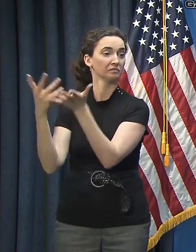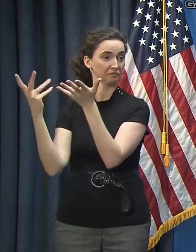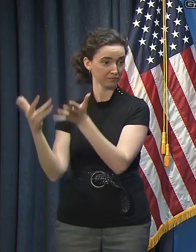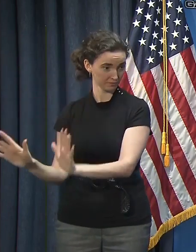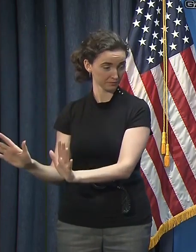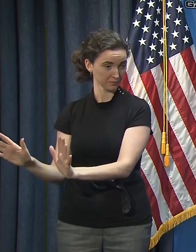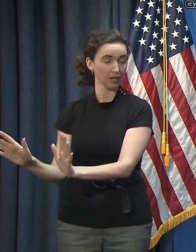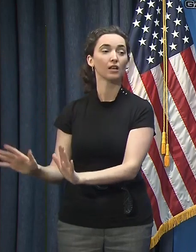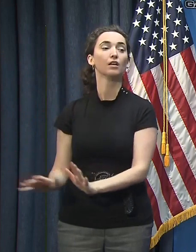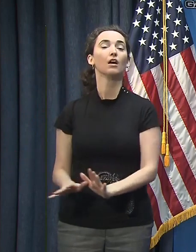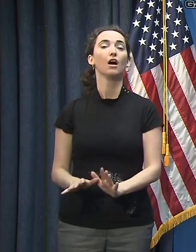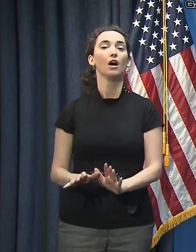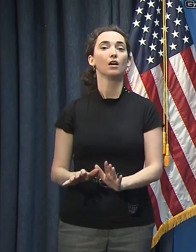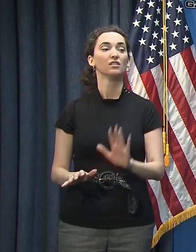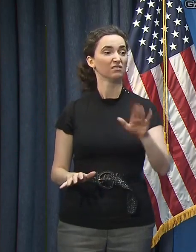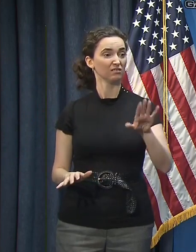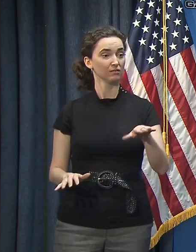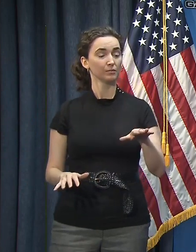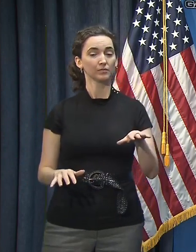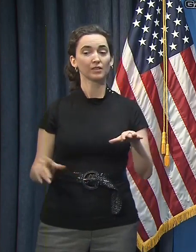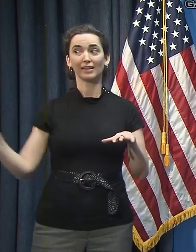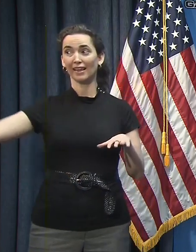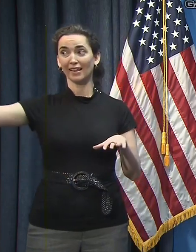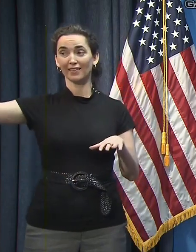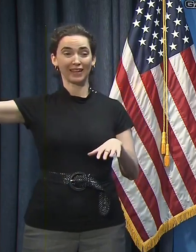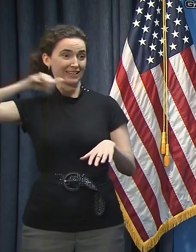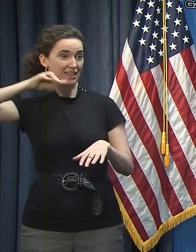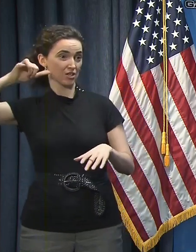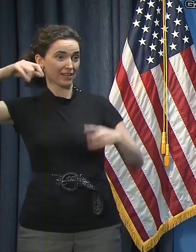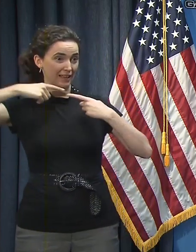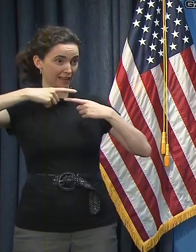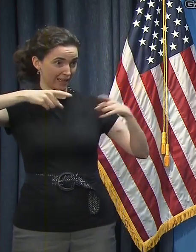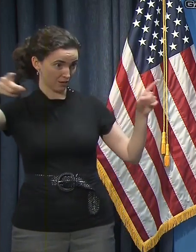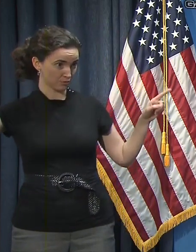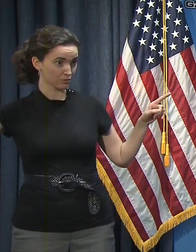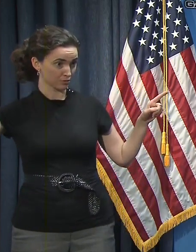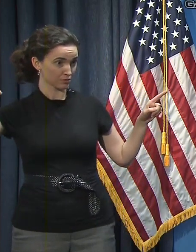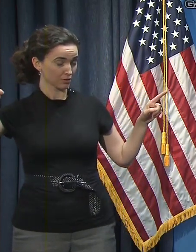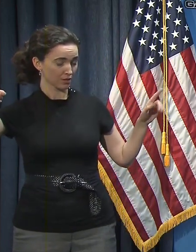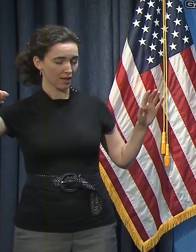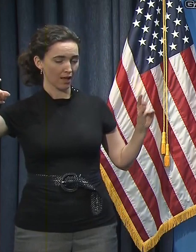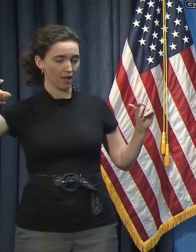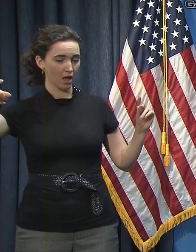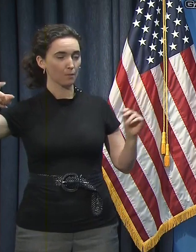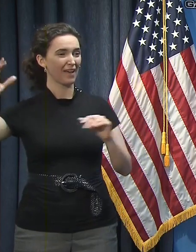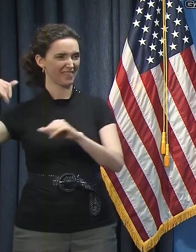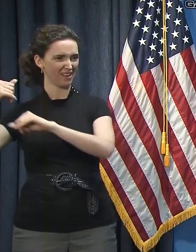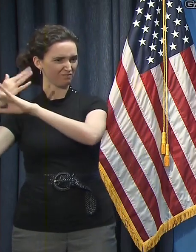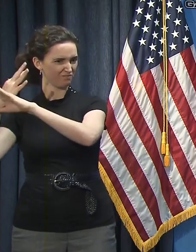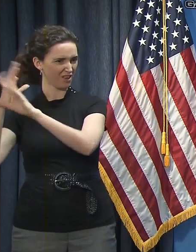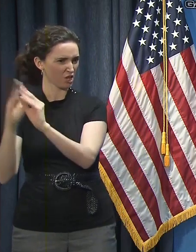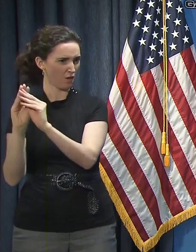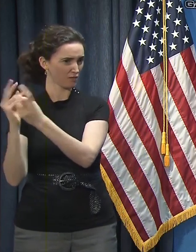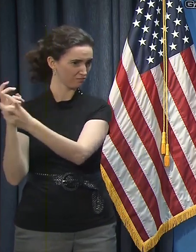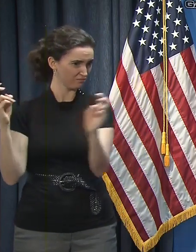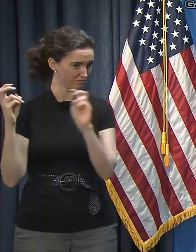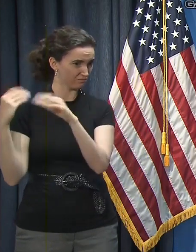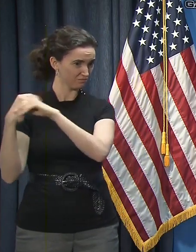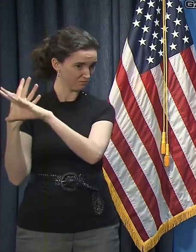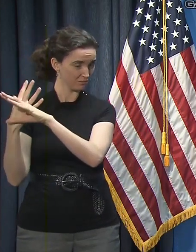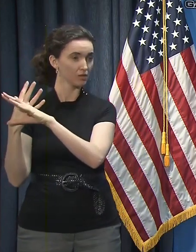fact, when they gave the announcement yesterday in that video telephone conference, I think every